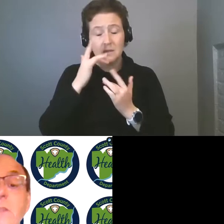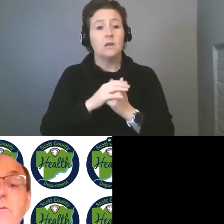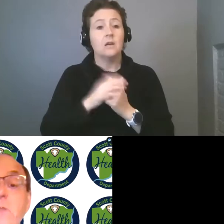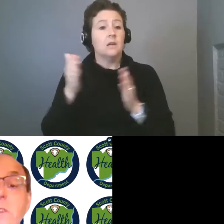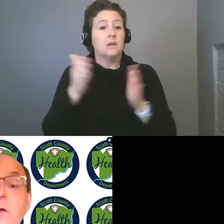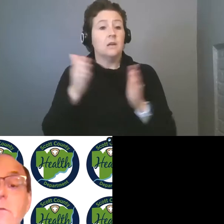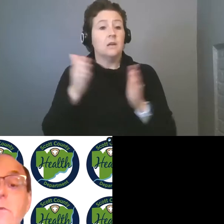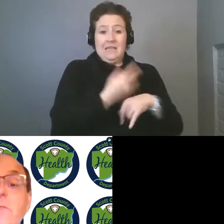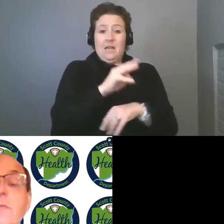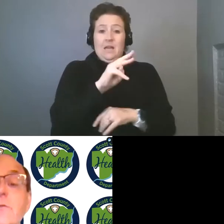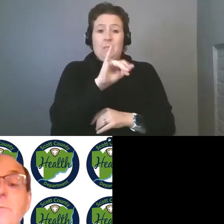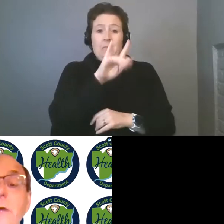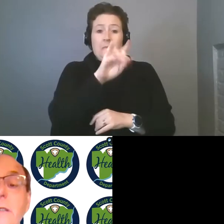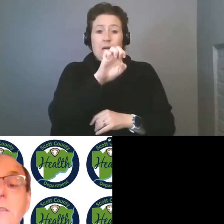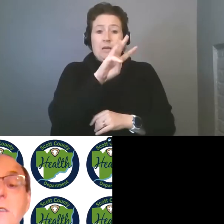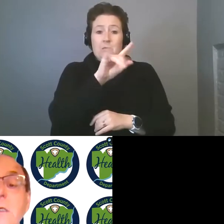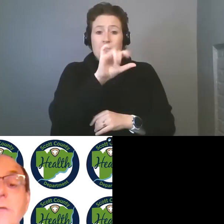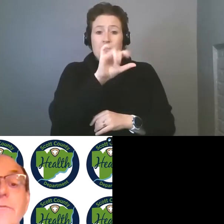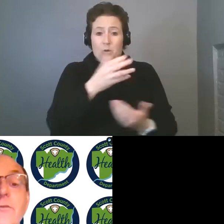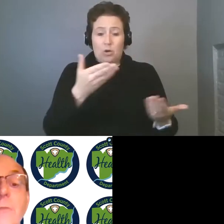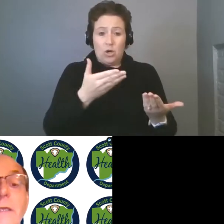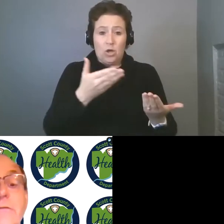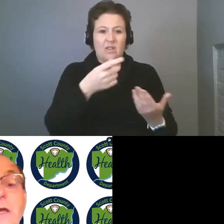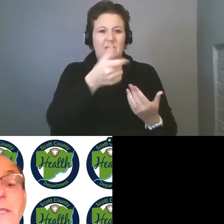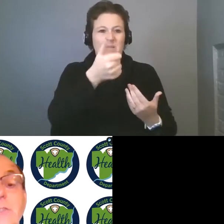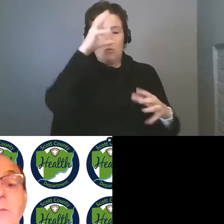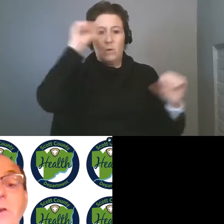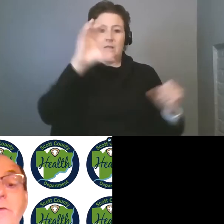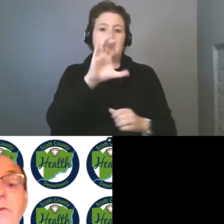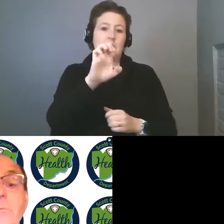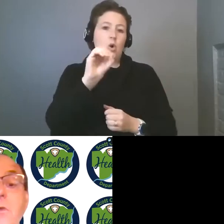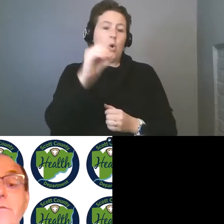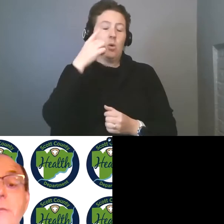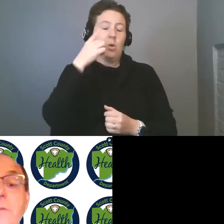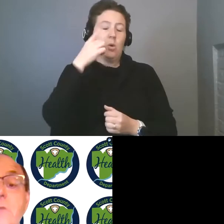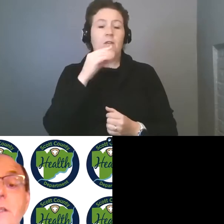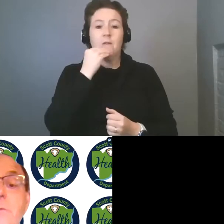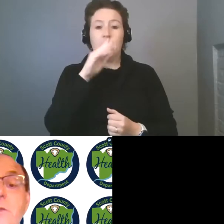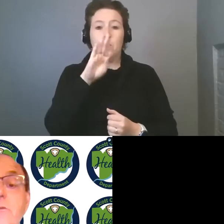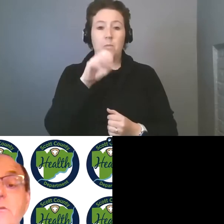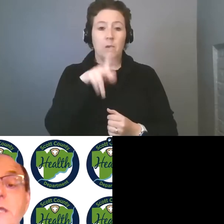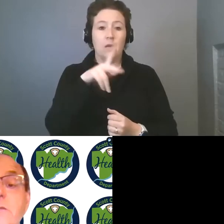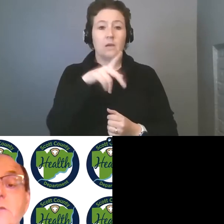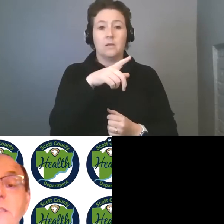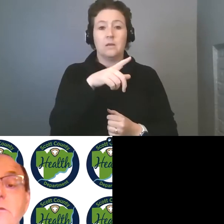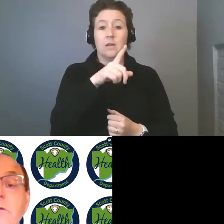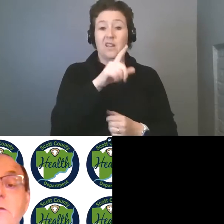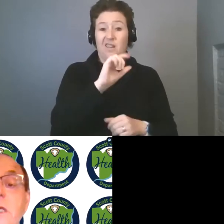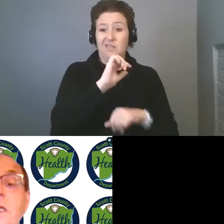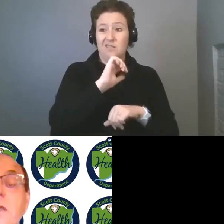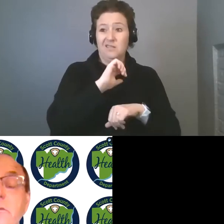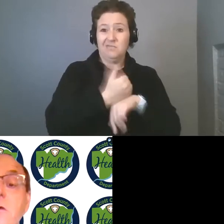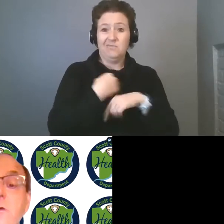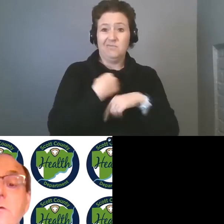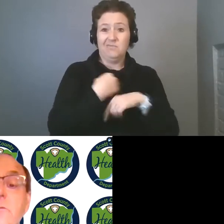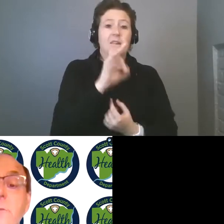President and CEO of the Riverbend Foodbank. The Foodbank, a foundational partner in supporting families in our community since 1982,